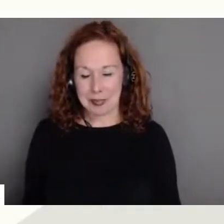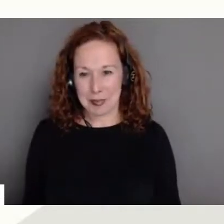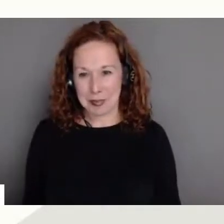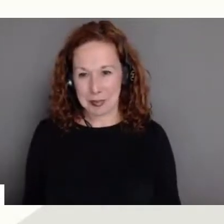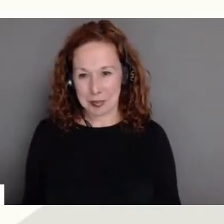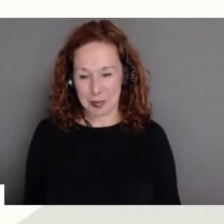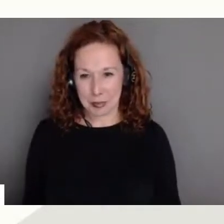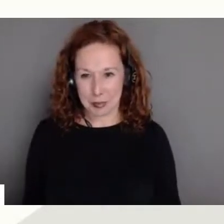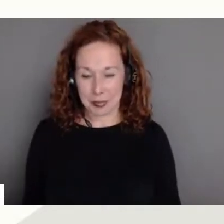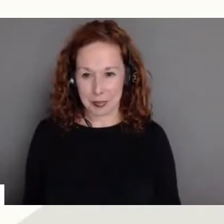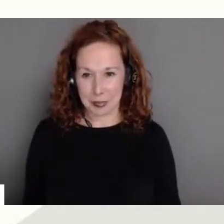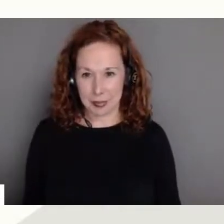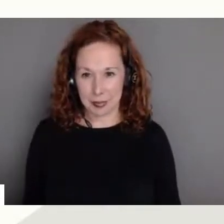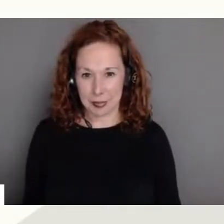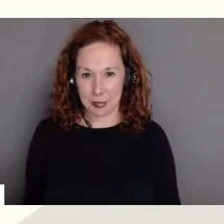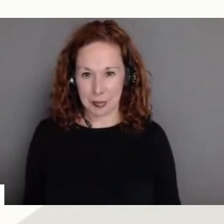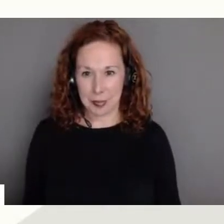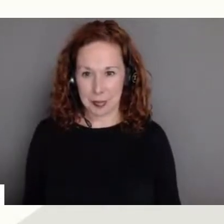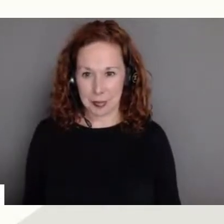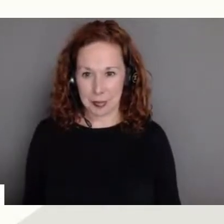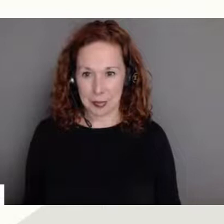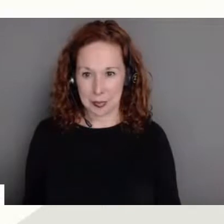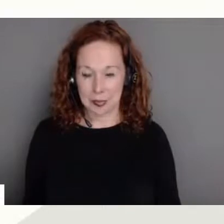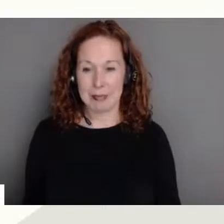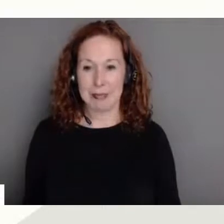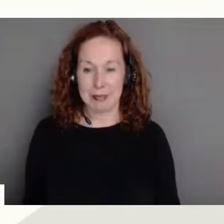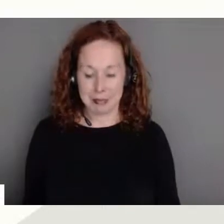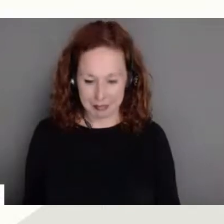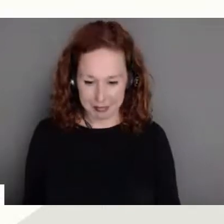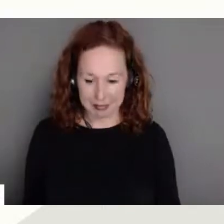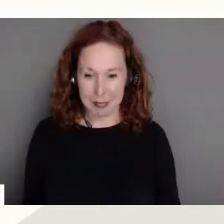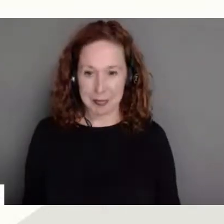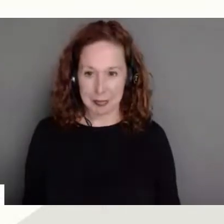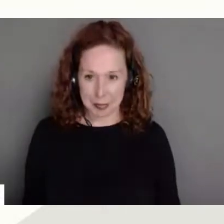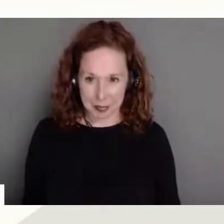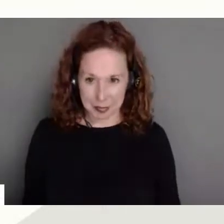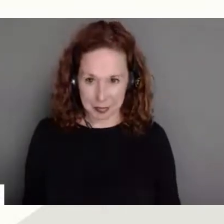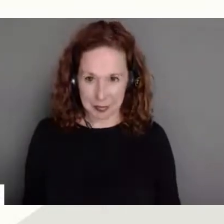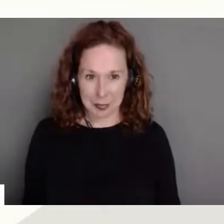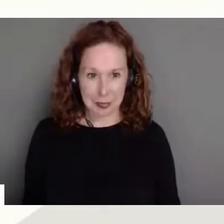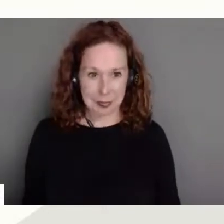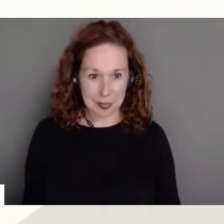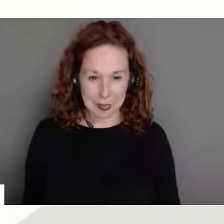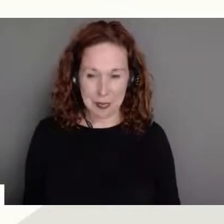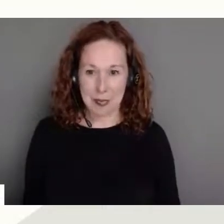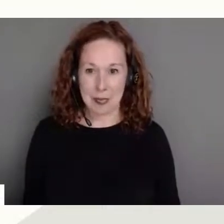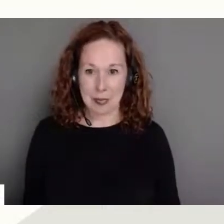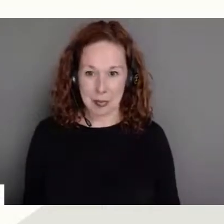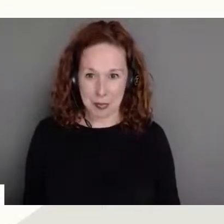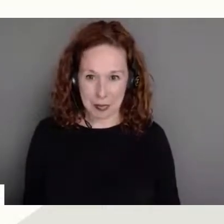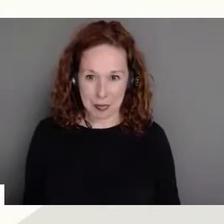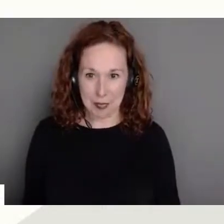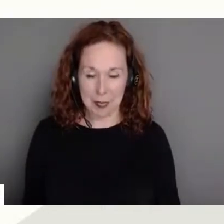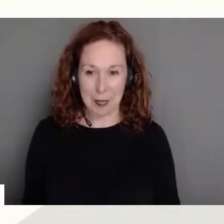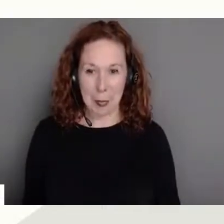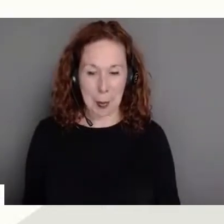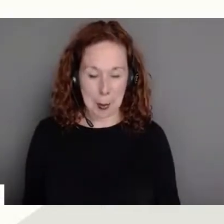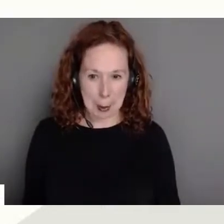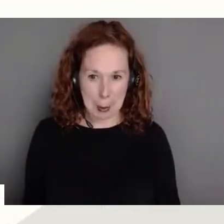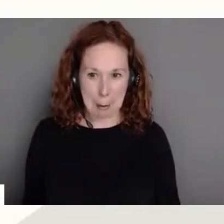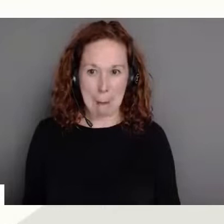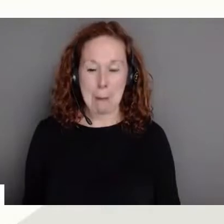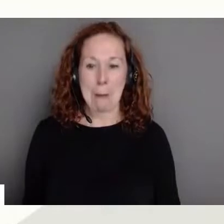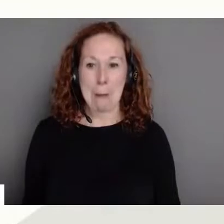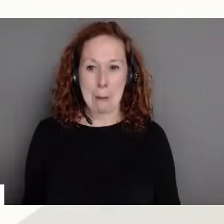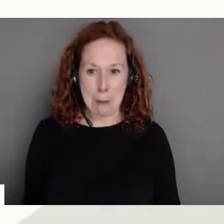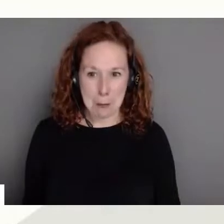go first is when I sent the invite to you to be on the show. I wanna know what your thoughts were. Was it obvious to you that you would come on a show about voice,